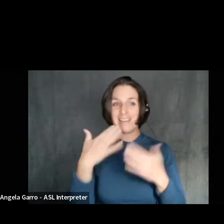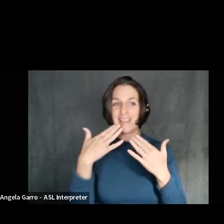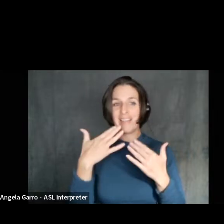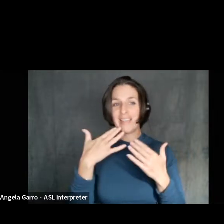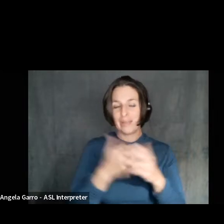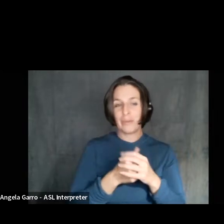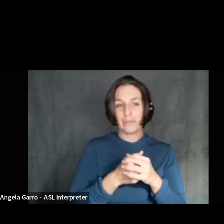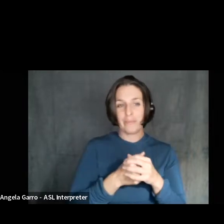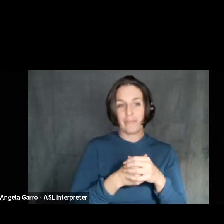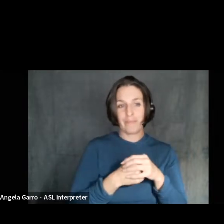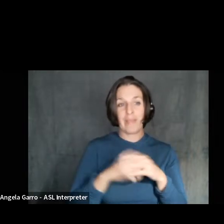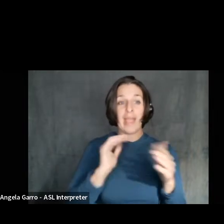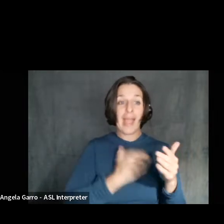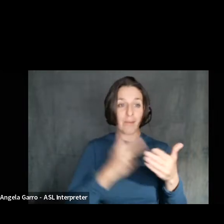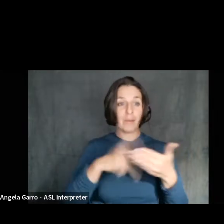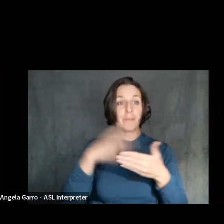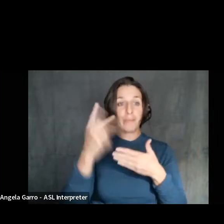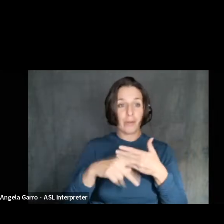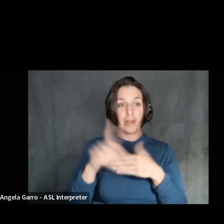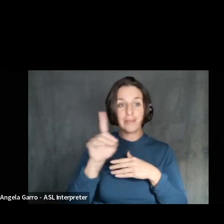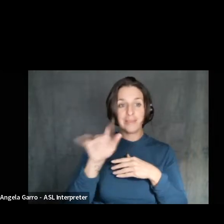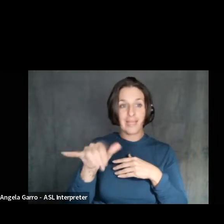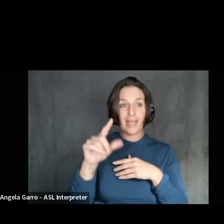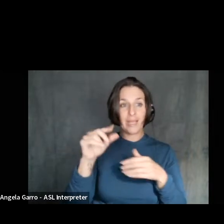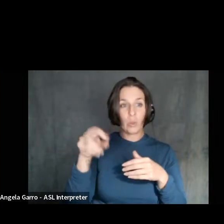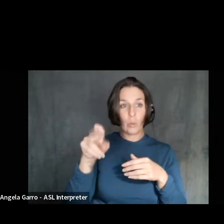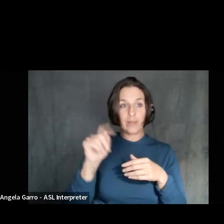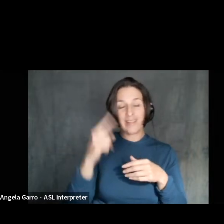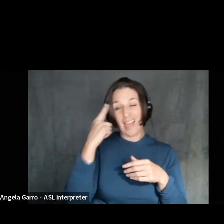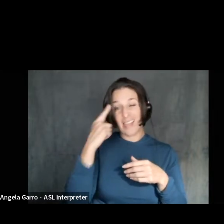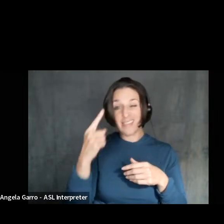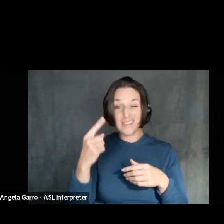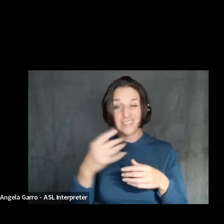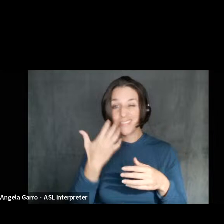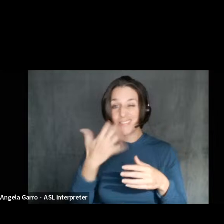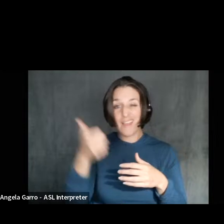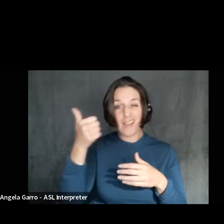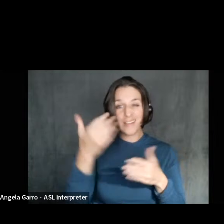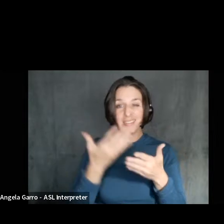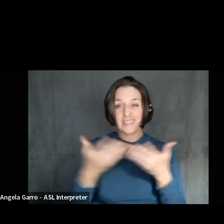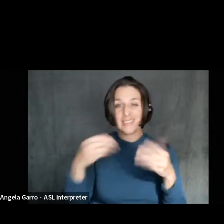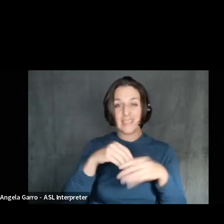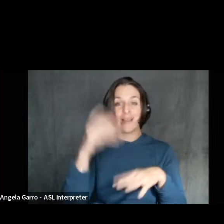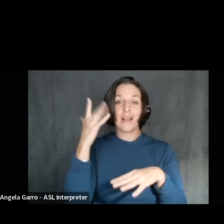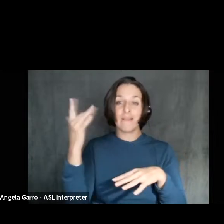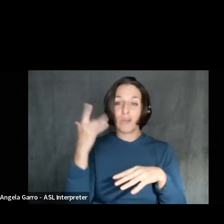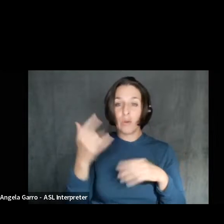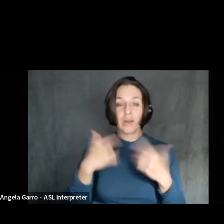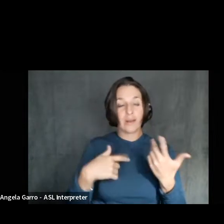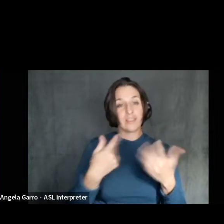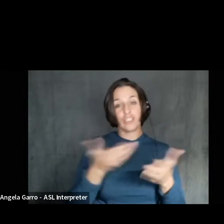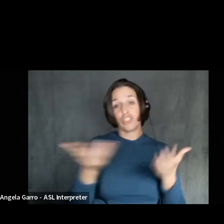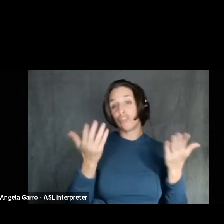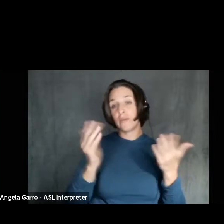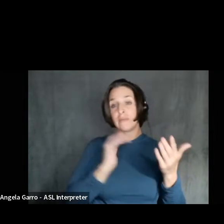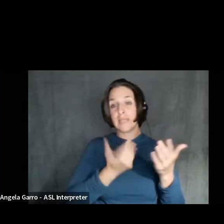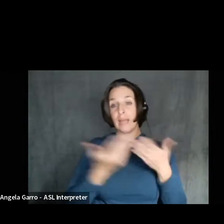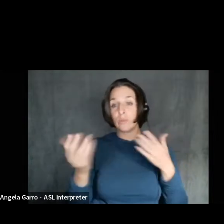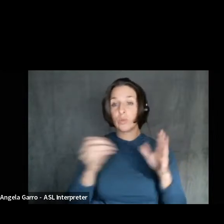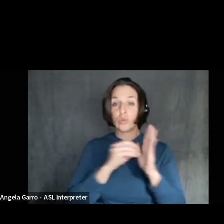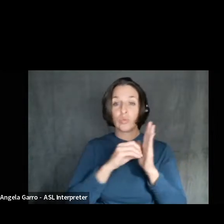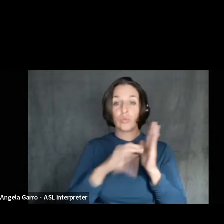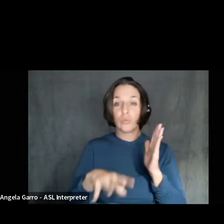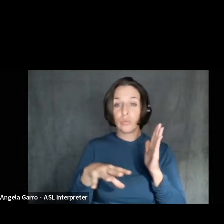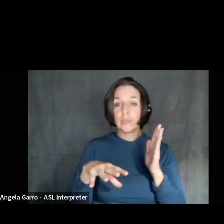So our program Bay Quest, I think it's the hottest thing in California. So it serves our students at